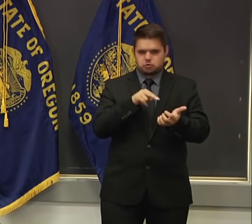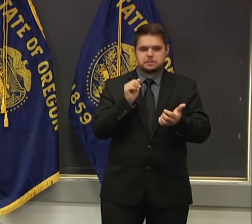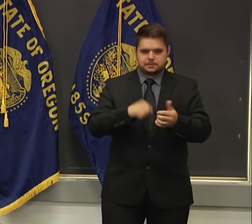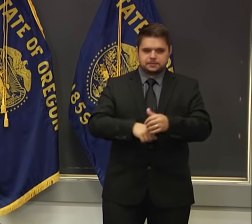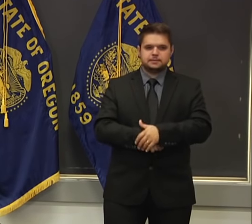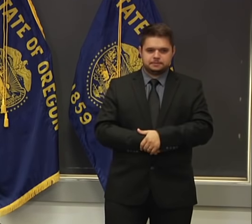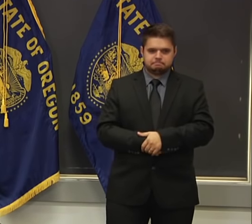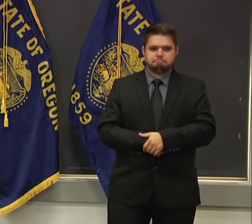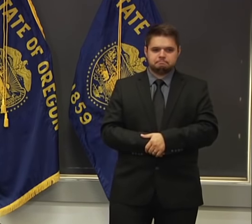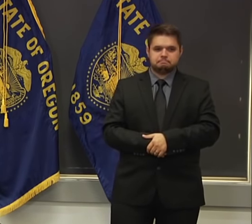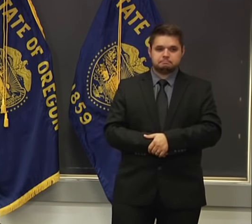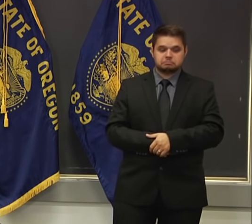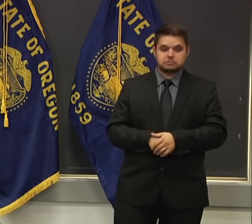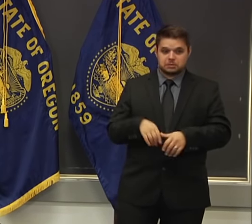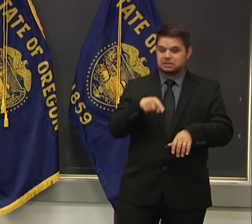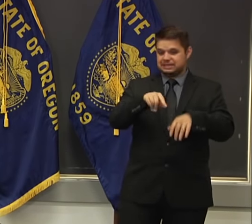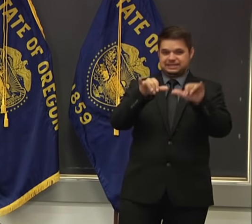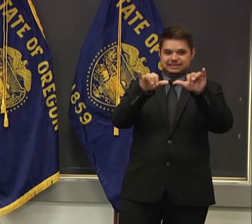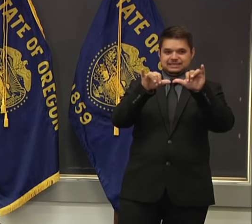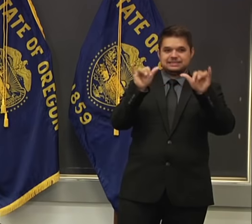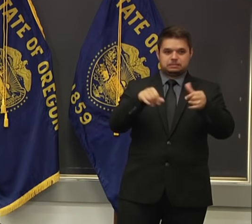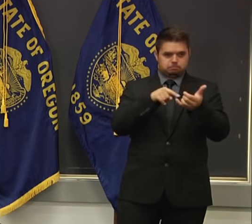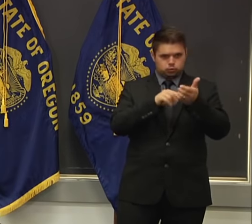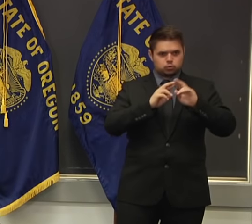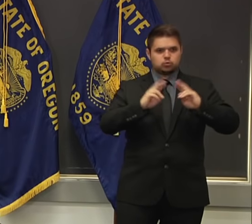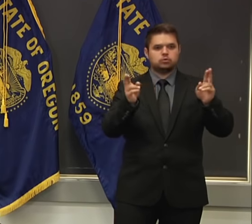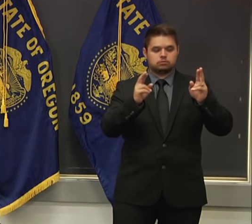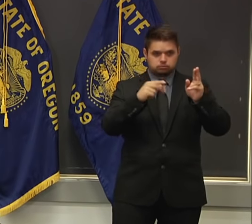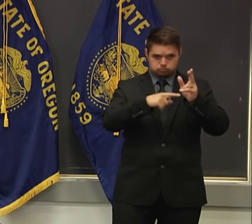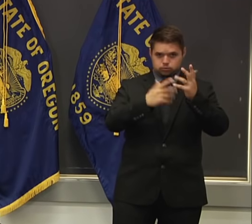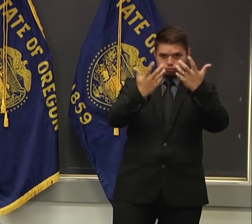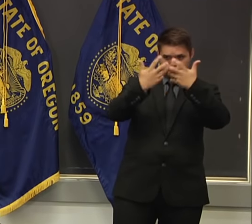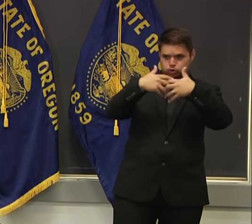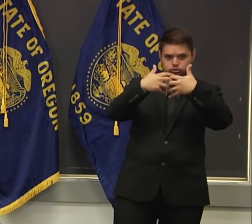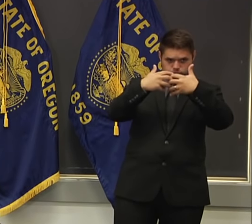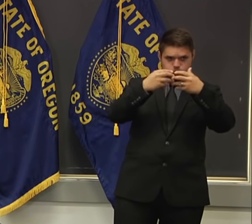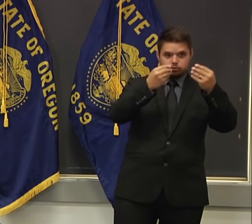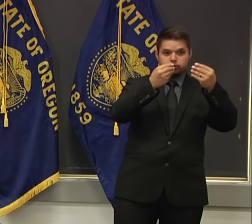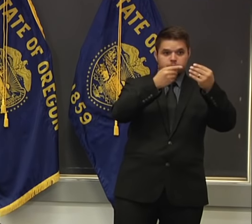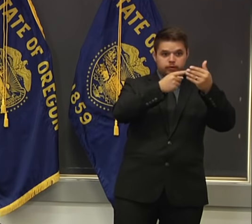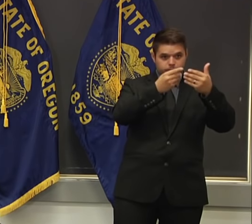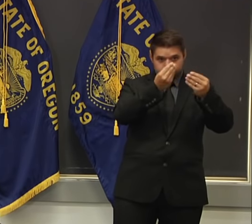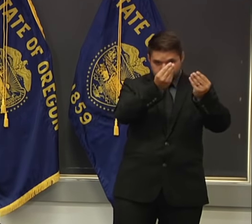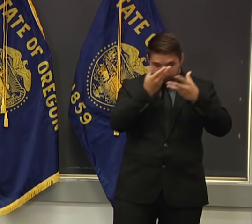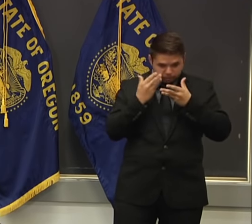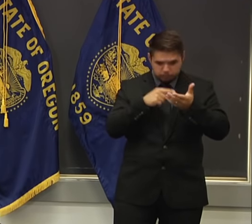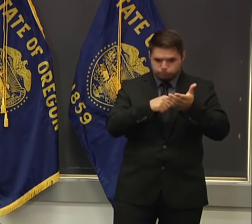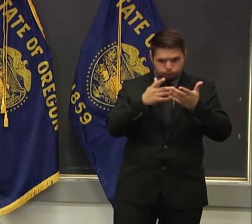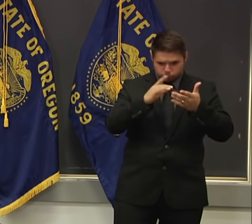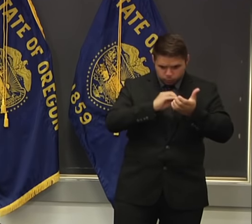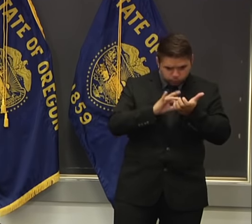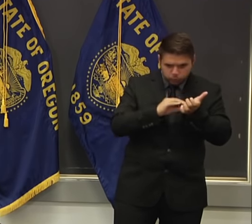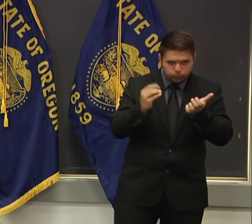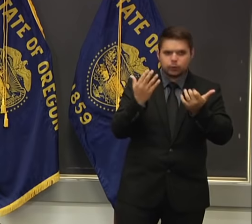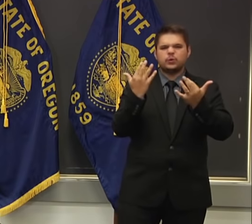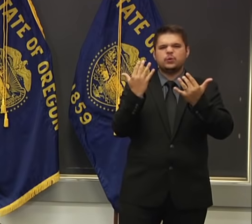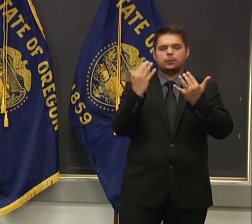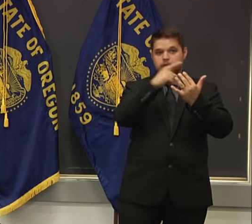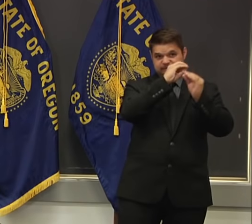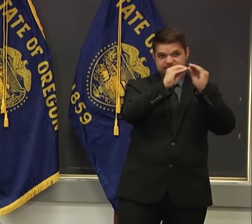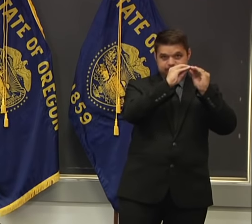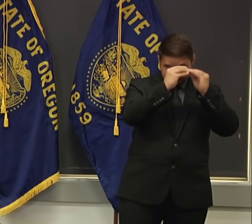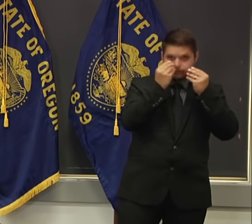system have been knocked out by the wildfires, but a lot of them are coming back online, and we still have good information for lots of places.